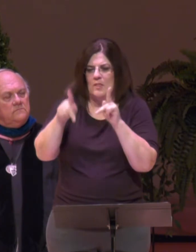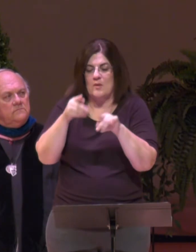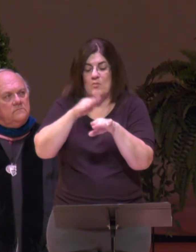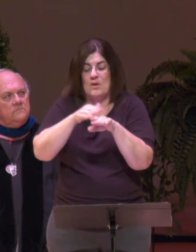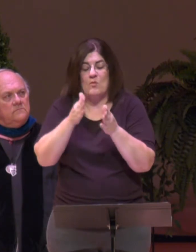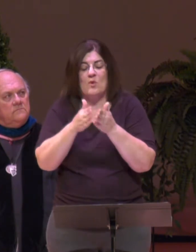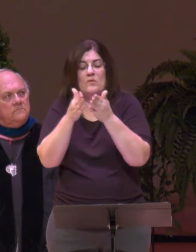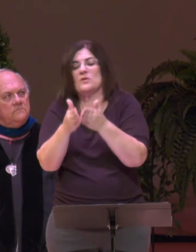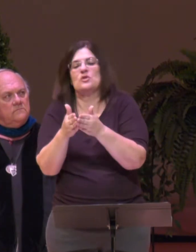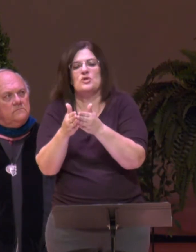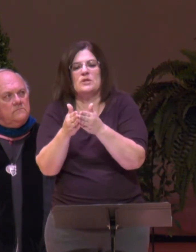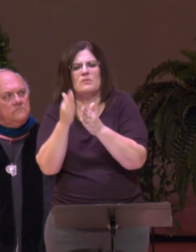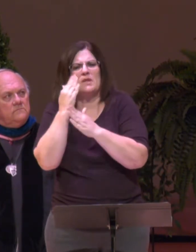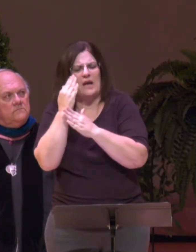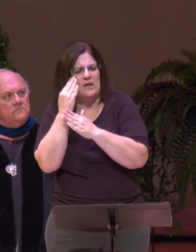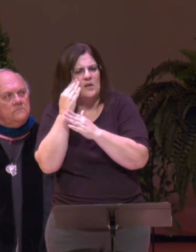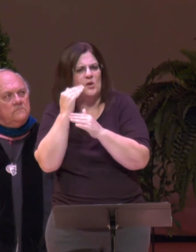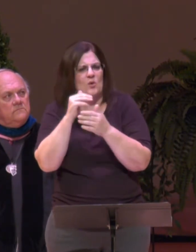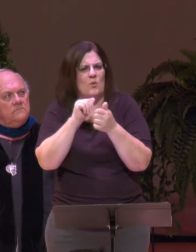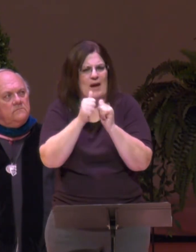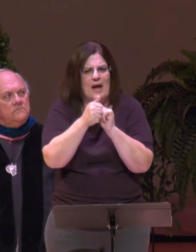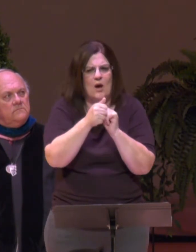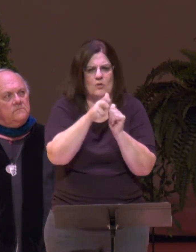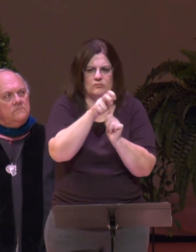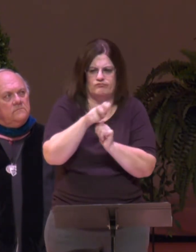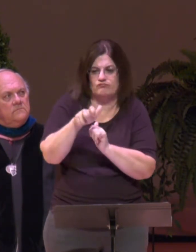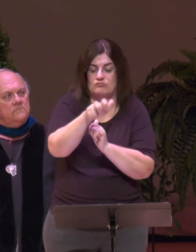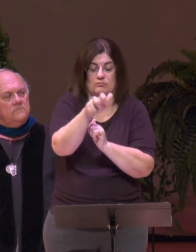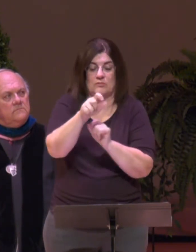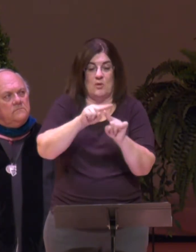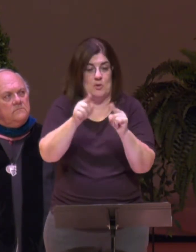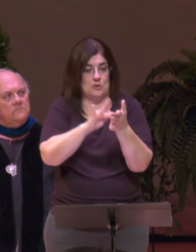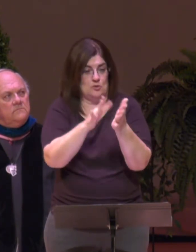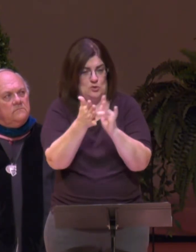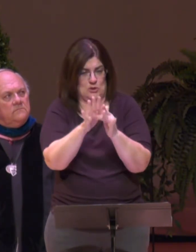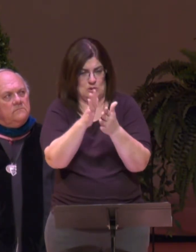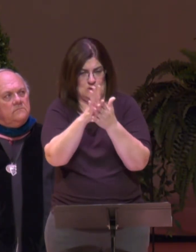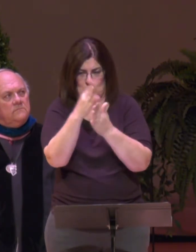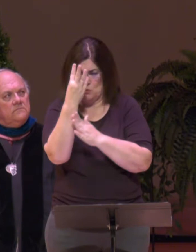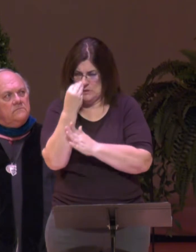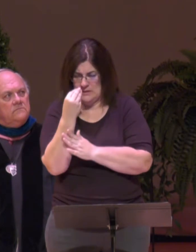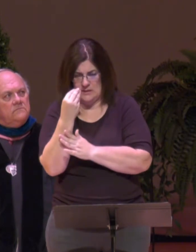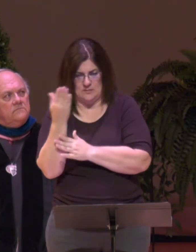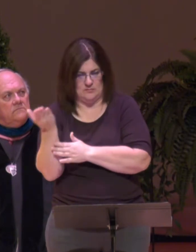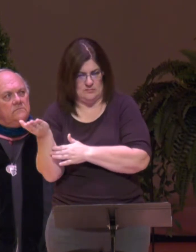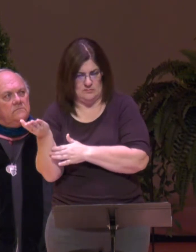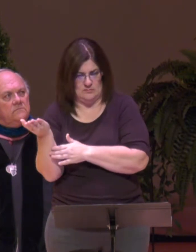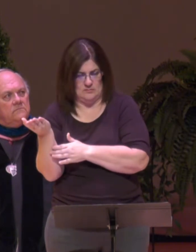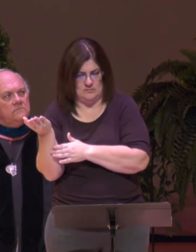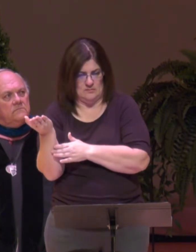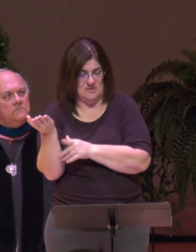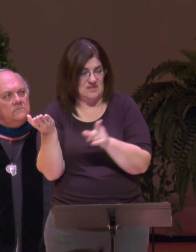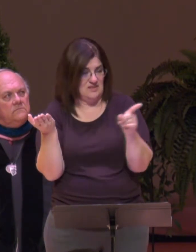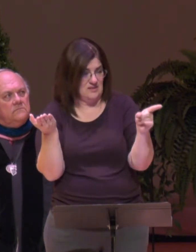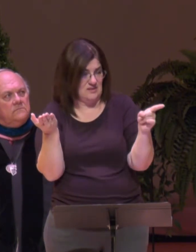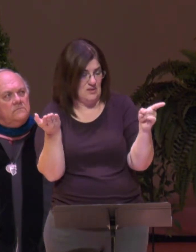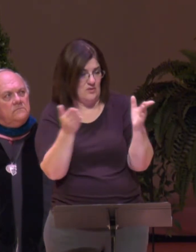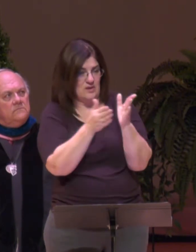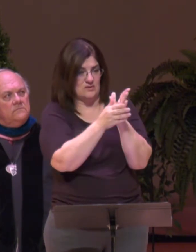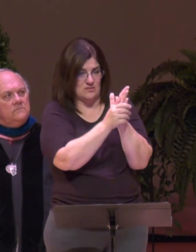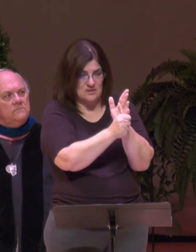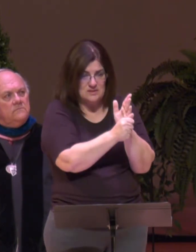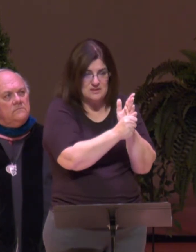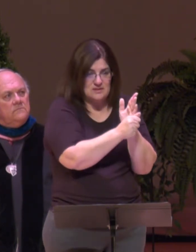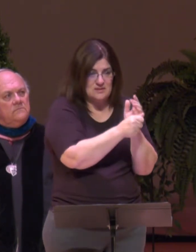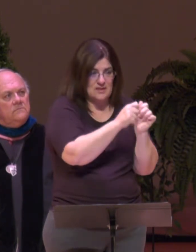tossed about in the windstorm. Jesus is asleep in the back of the boat. What do these skilled fishermen do? They go wake Jesus and ask him